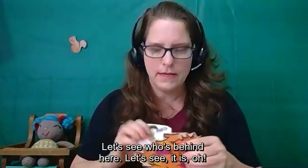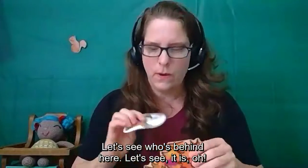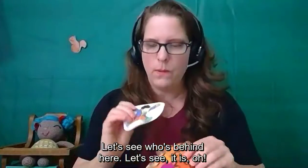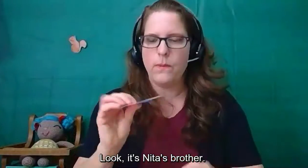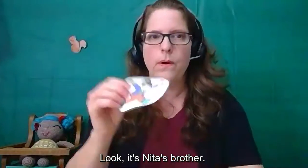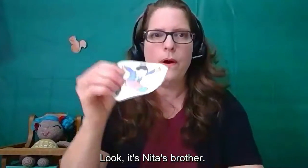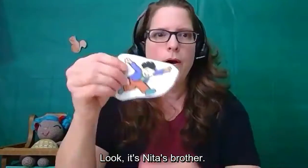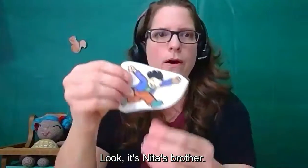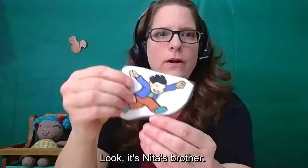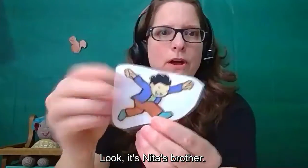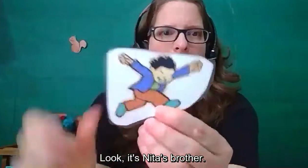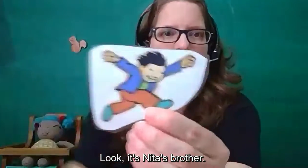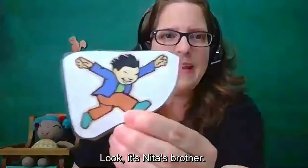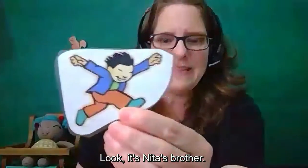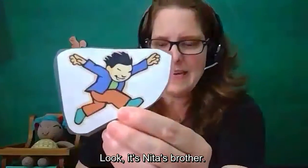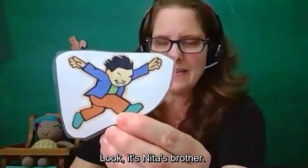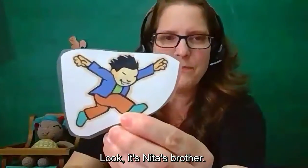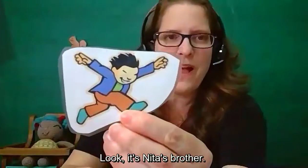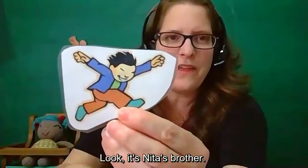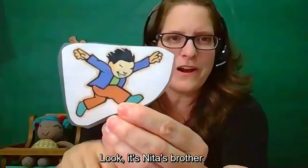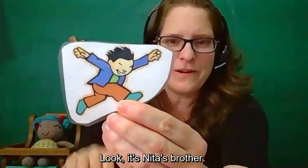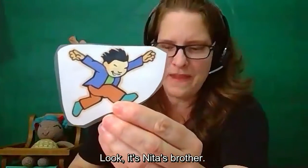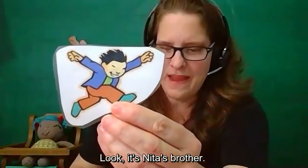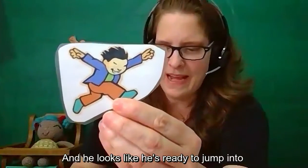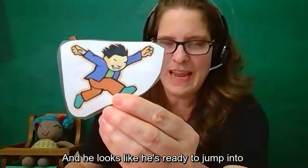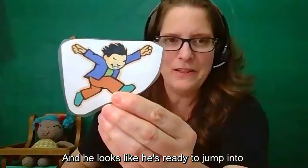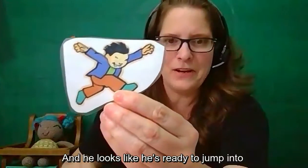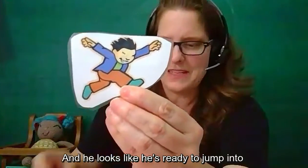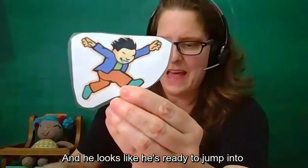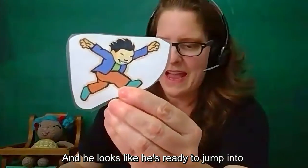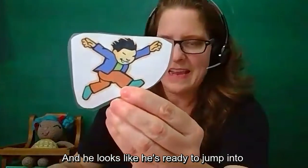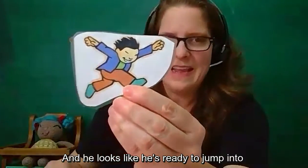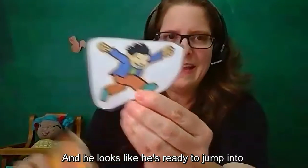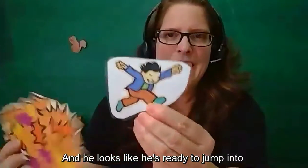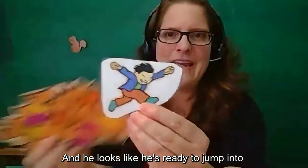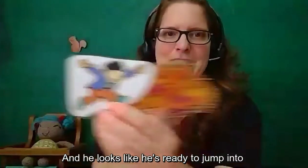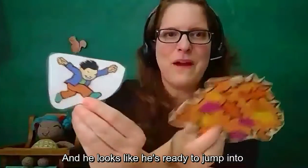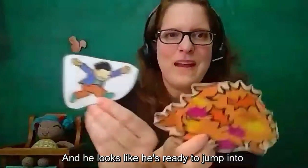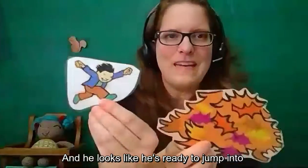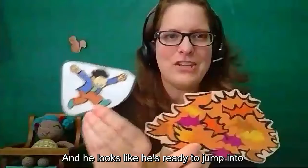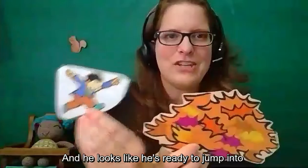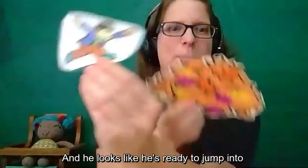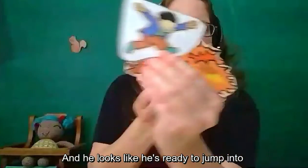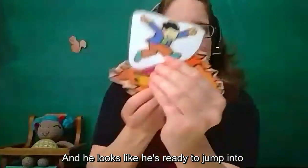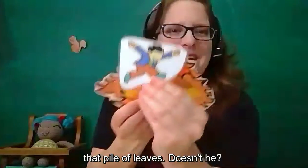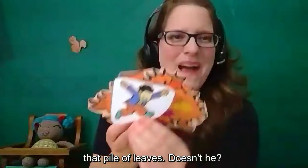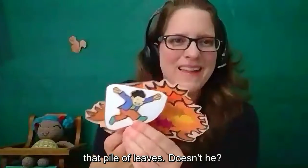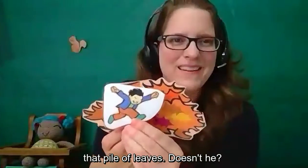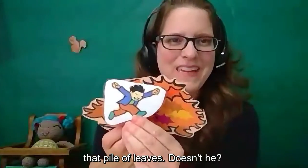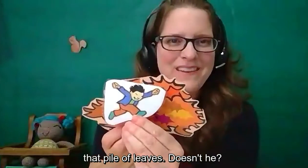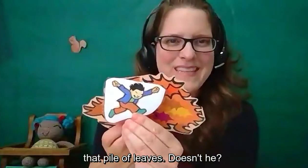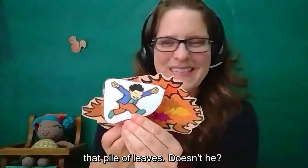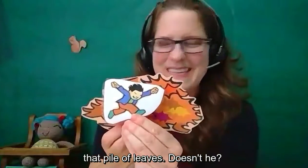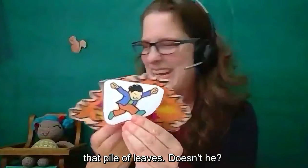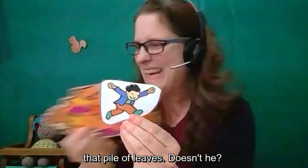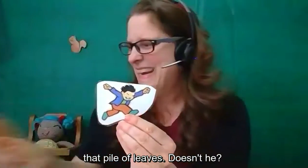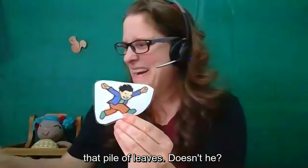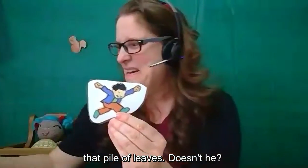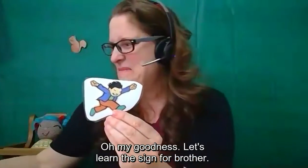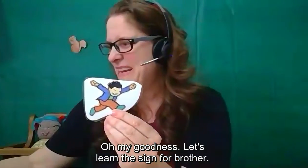oh, look, it's Nita's brother. And he looks like he's ready to jump into that pile of leaves, doesn't he? Oh my